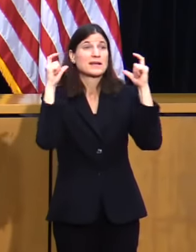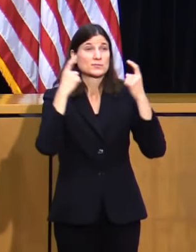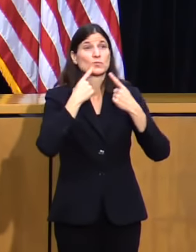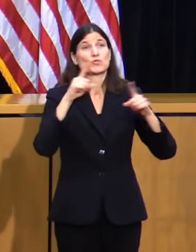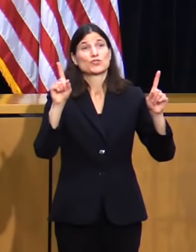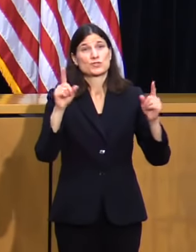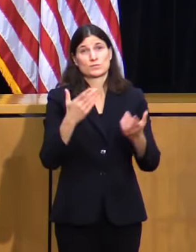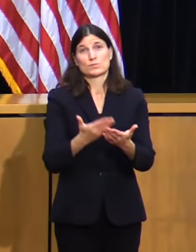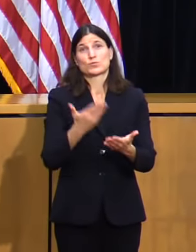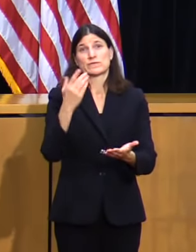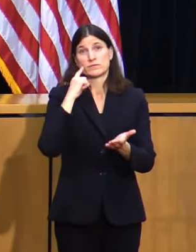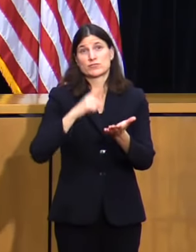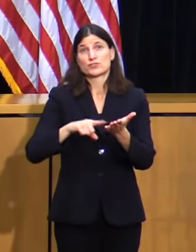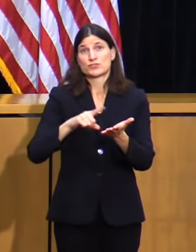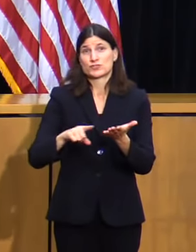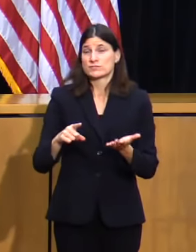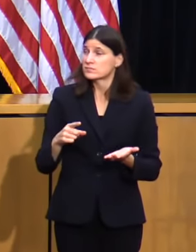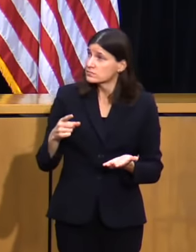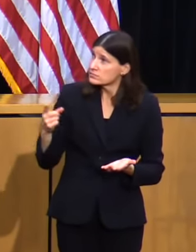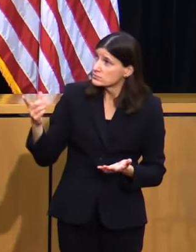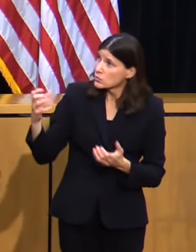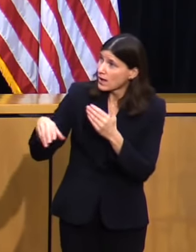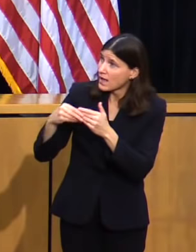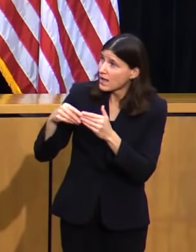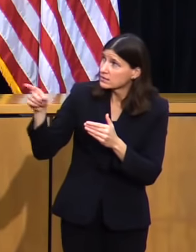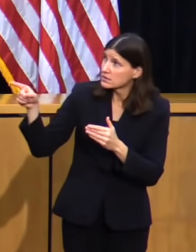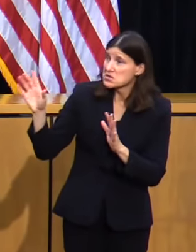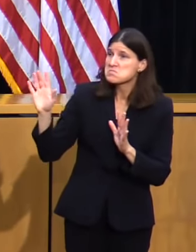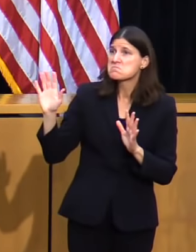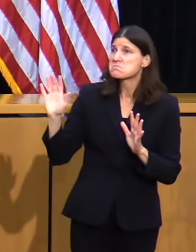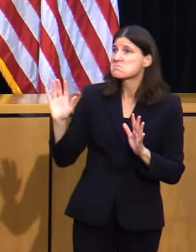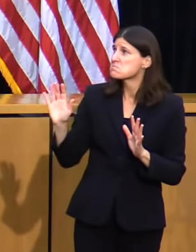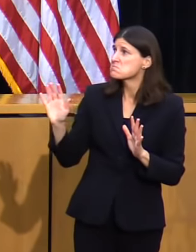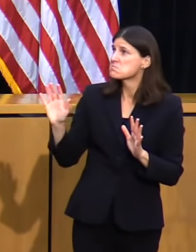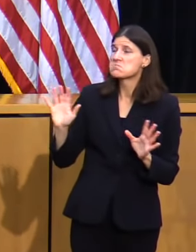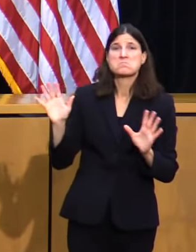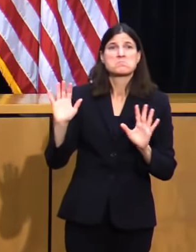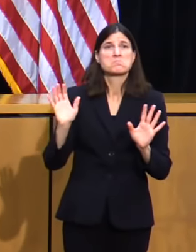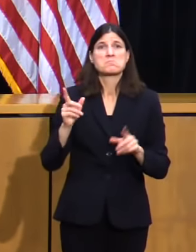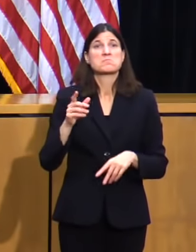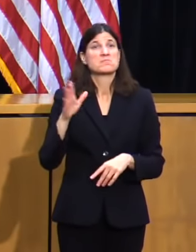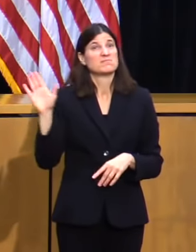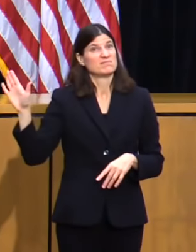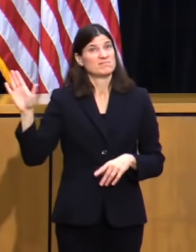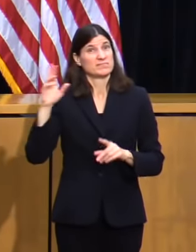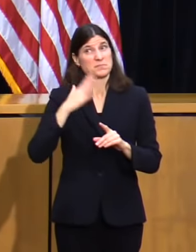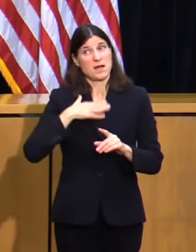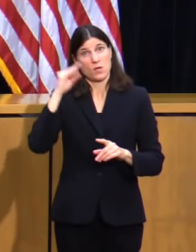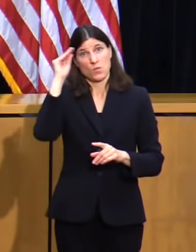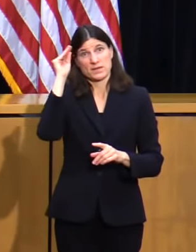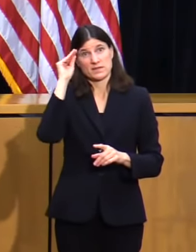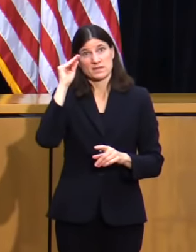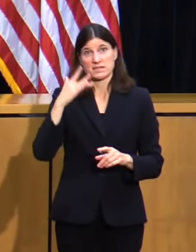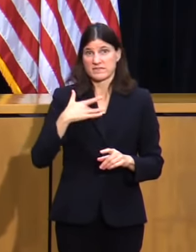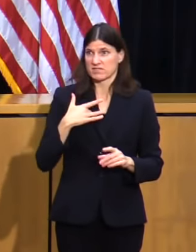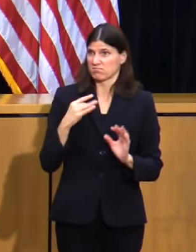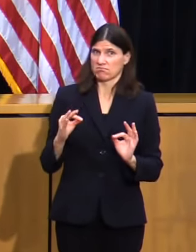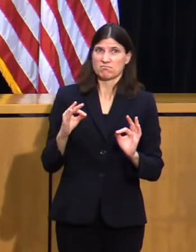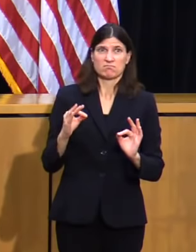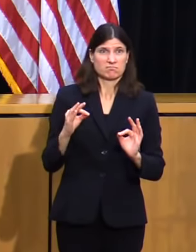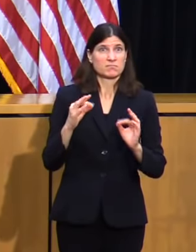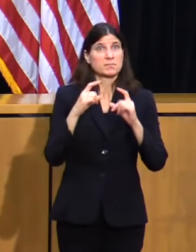issue or not, but it just seems to me that it's pretty clear that it's the right way to go for a whole bunch of really